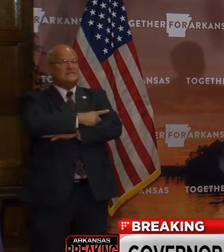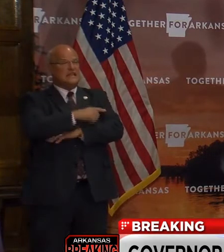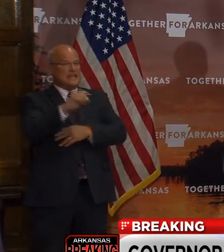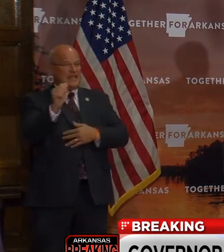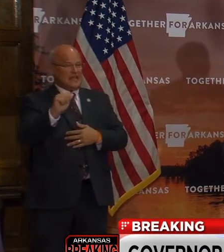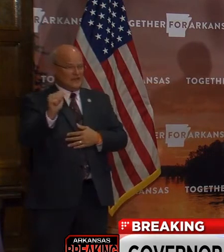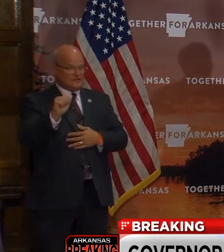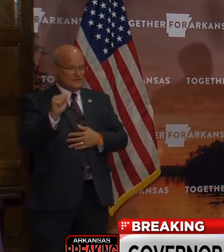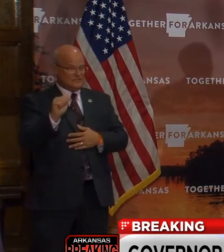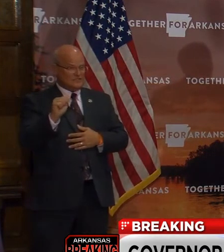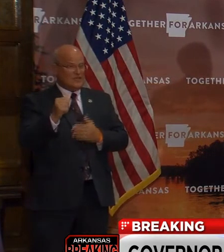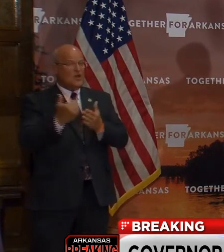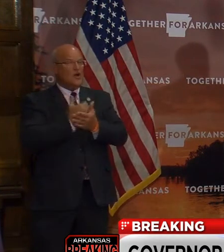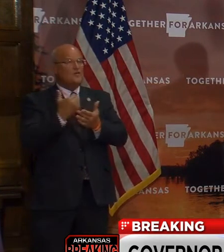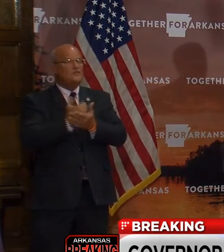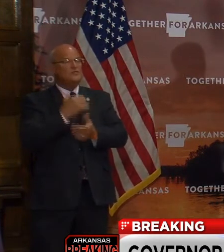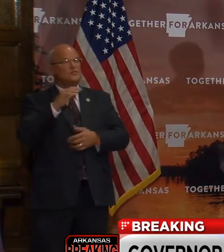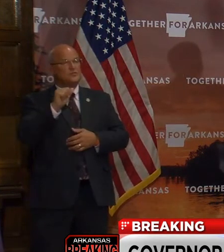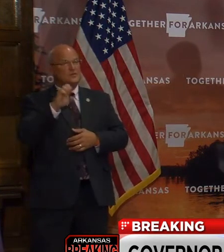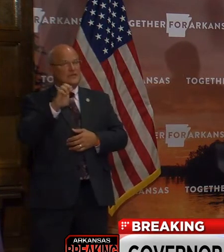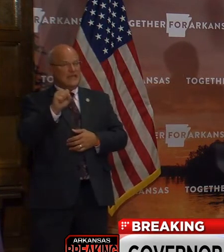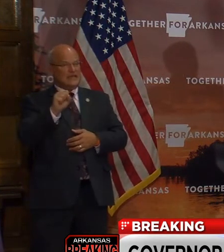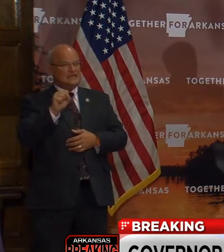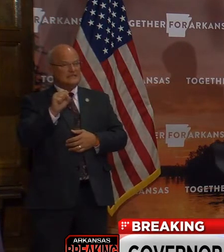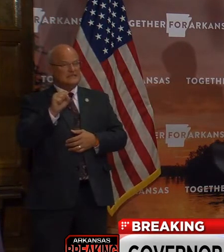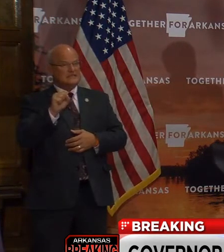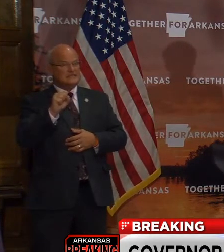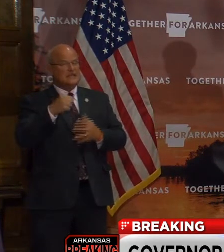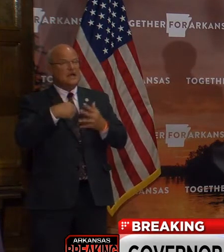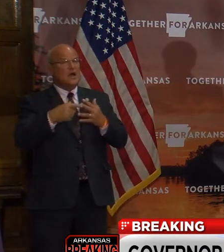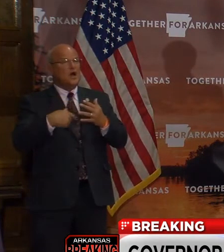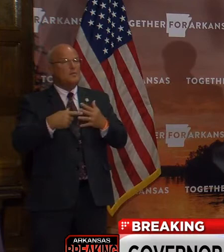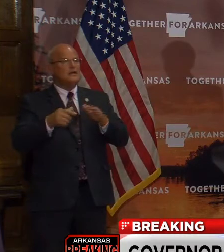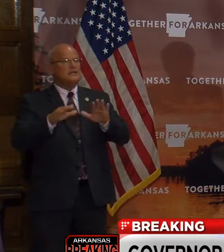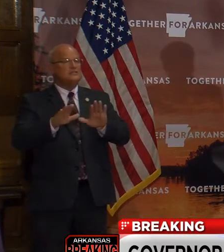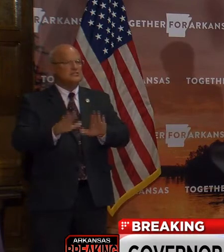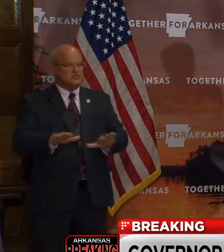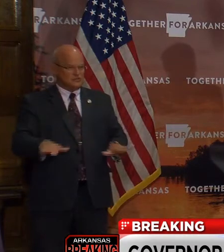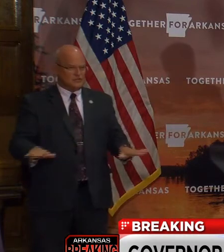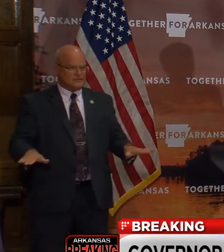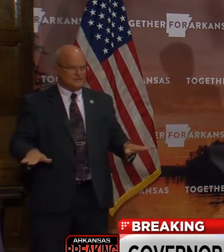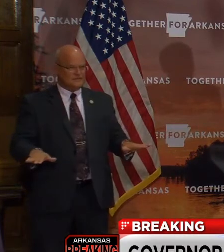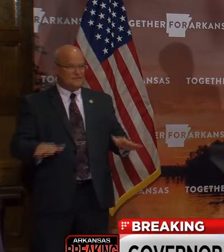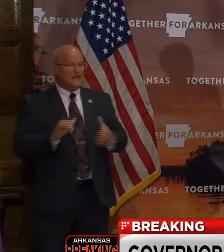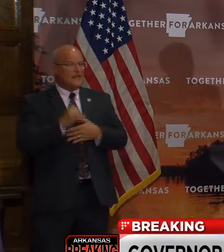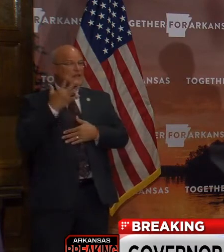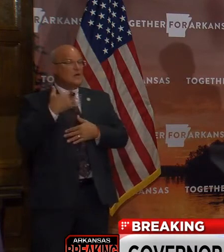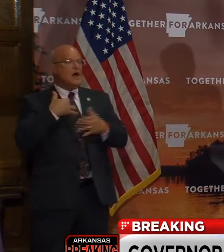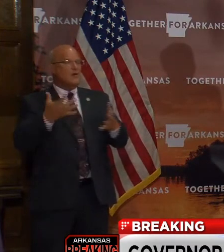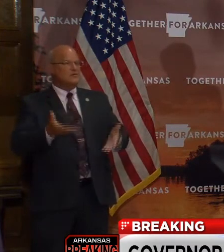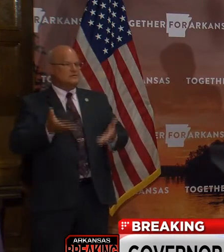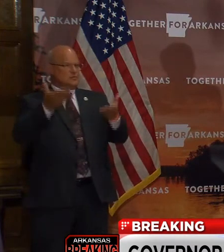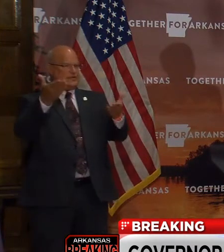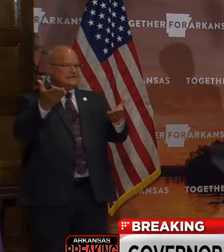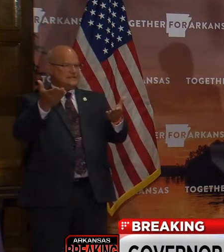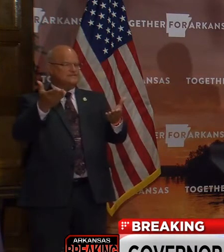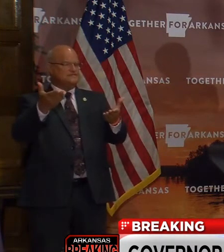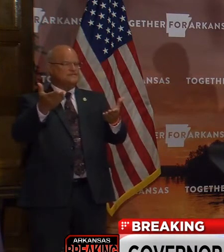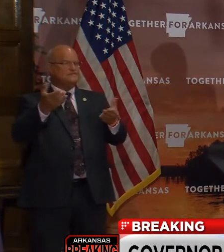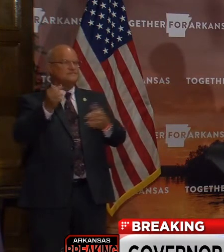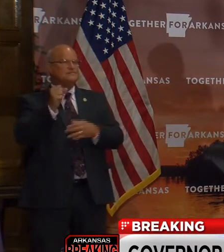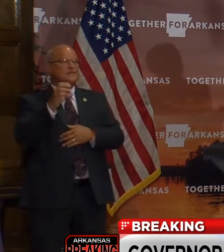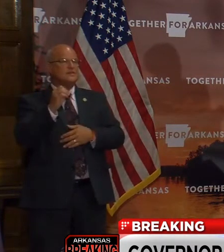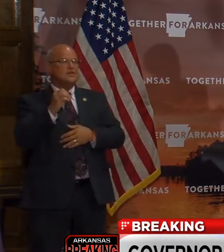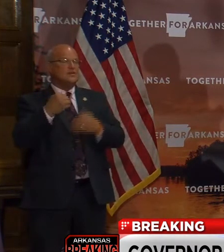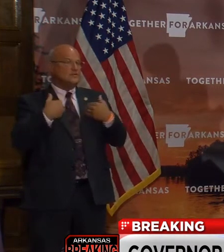average of new cases among children. And that's why I wanted to bring it up. And so